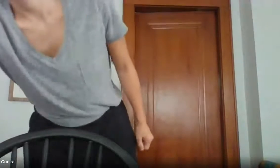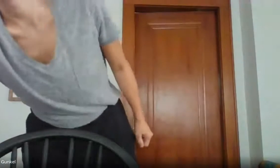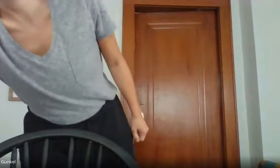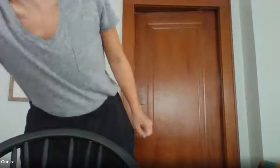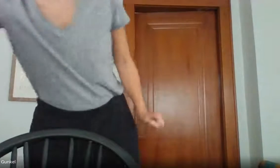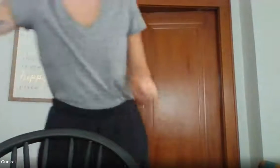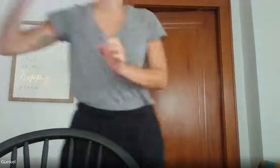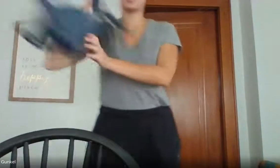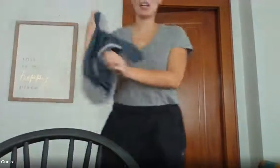that